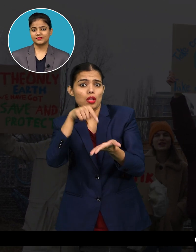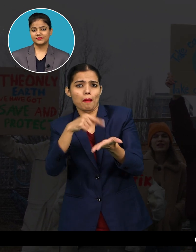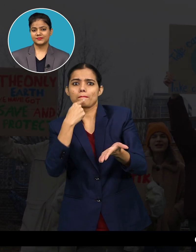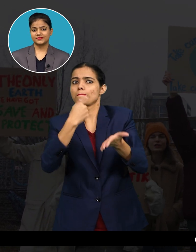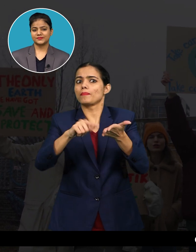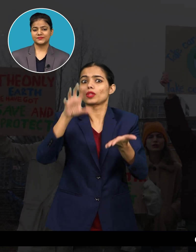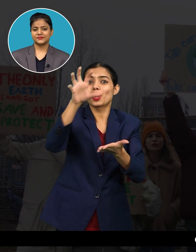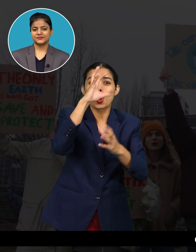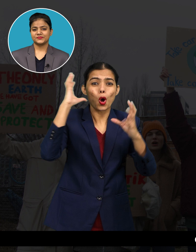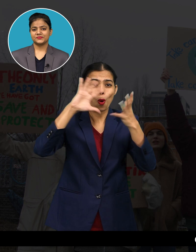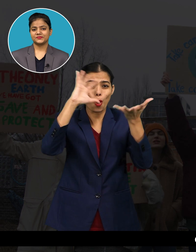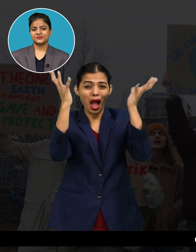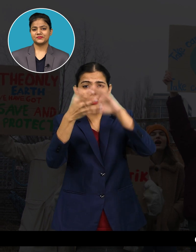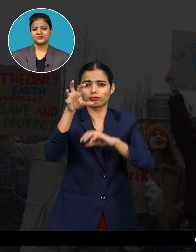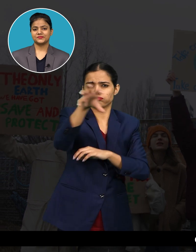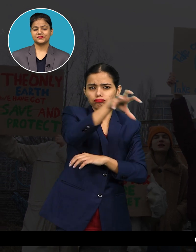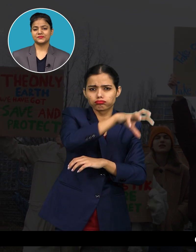projects.